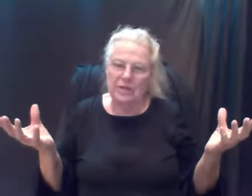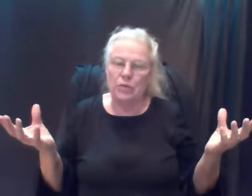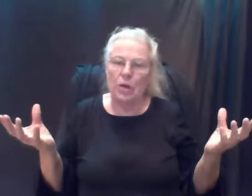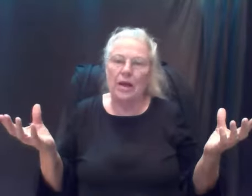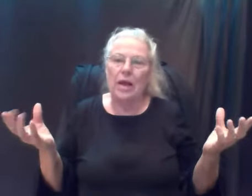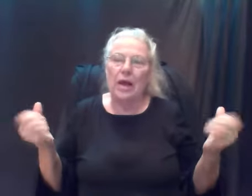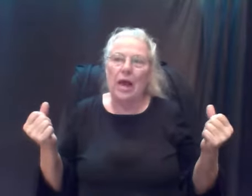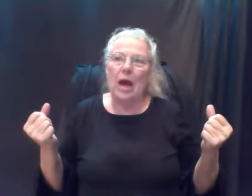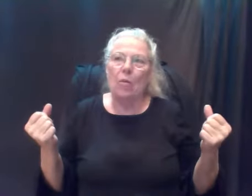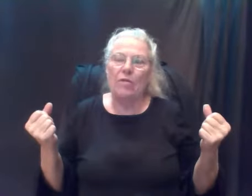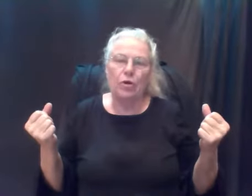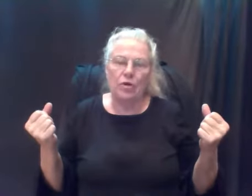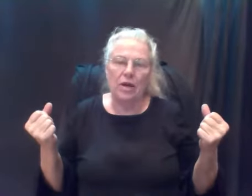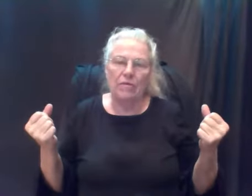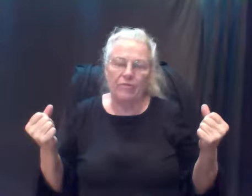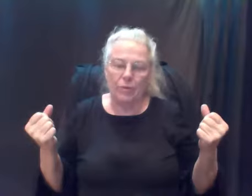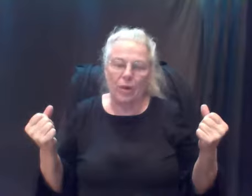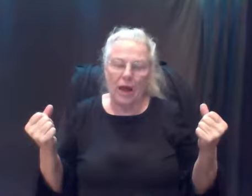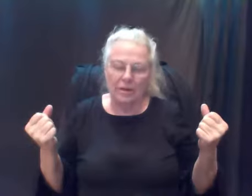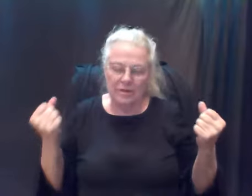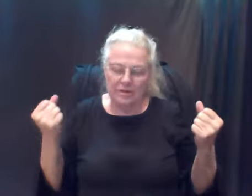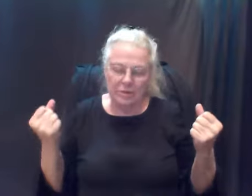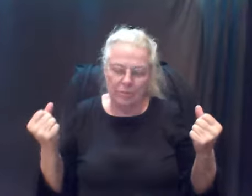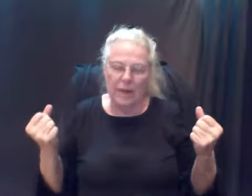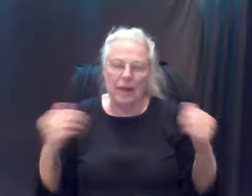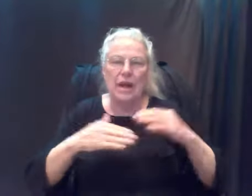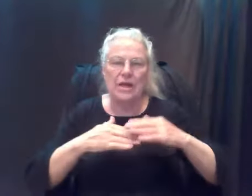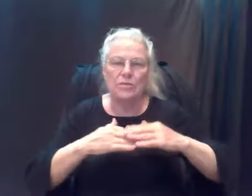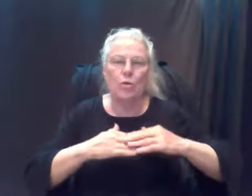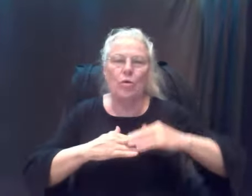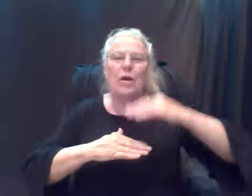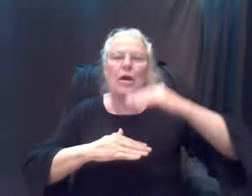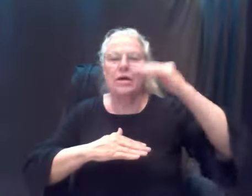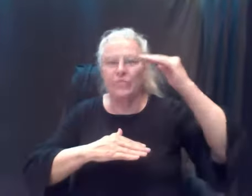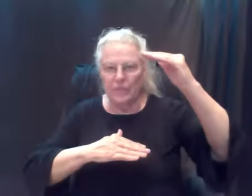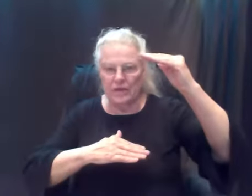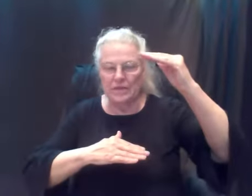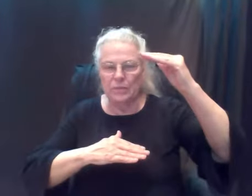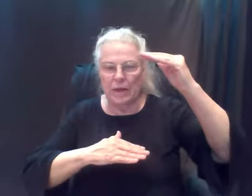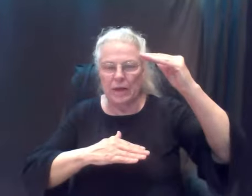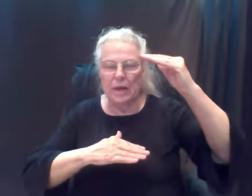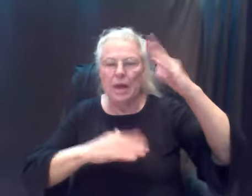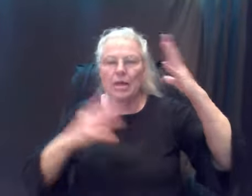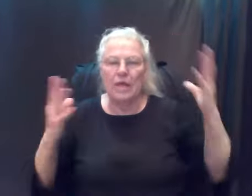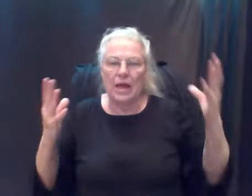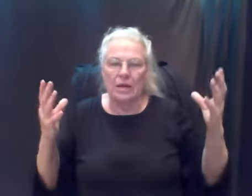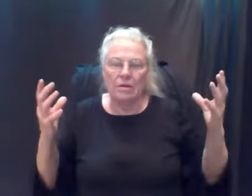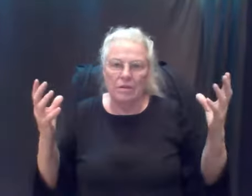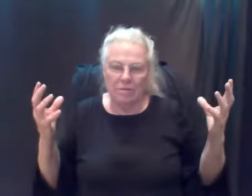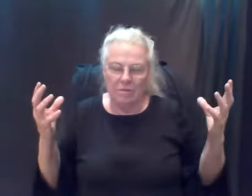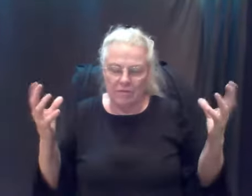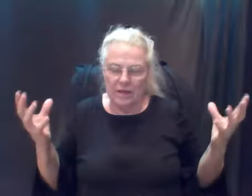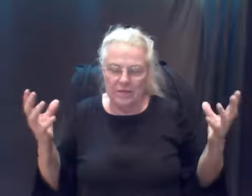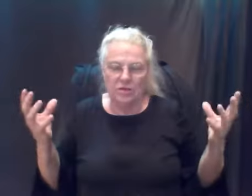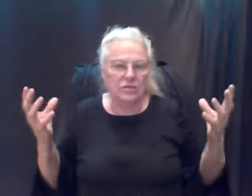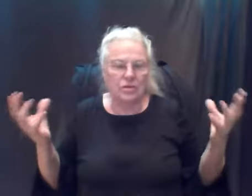way, however you're comfortable. To me, it has more of this meaning than this, because there